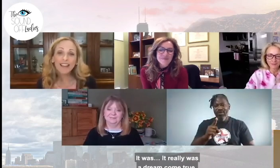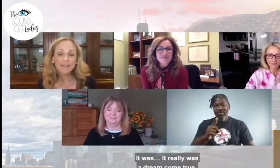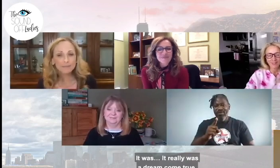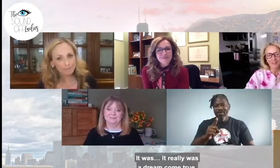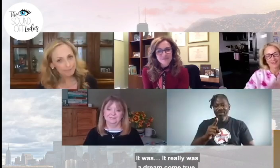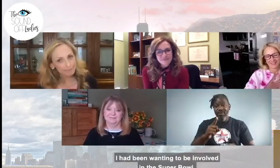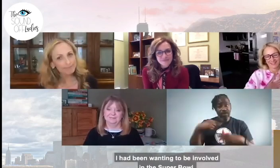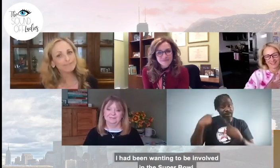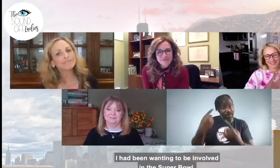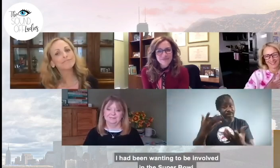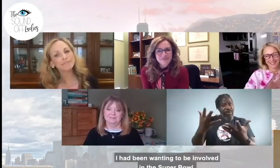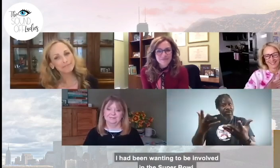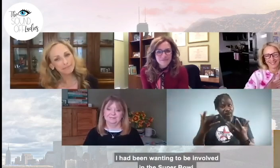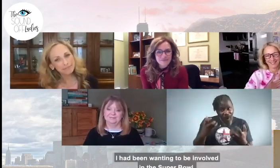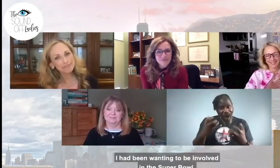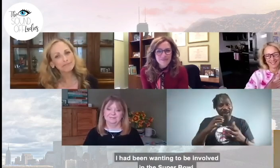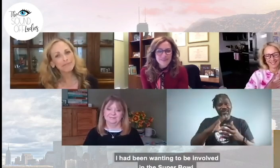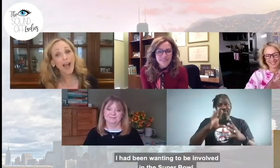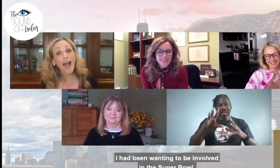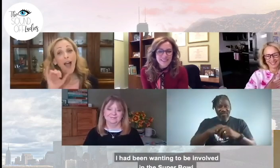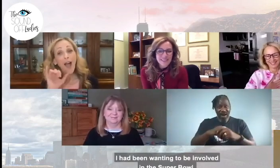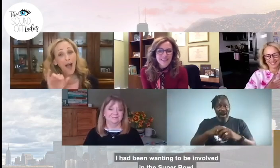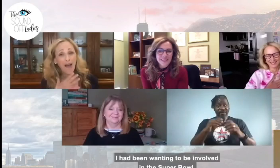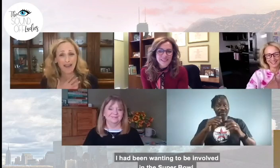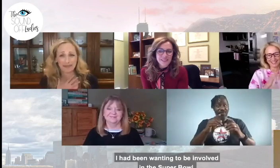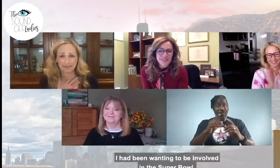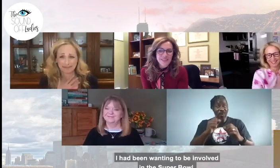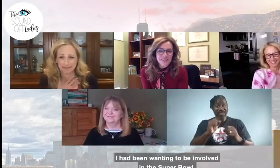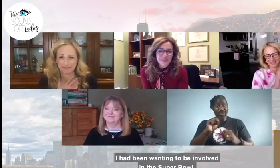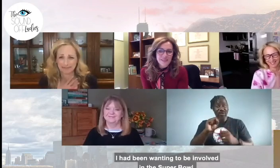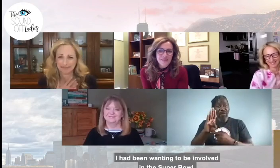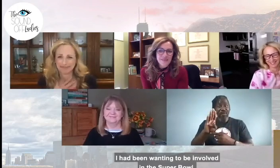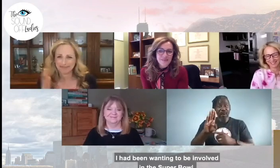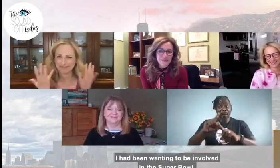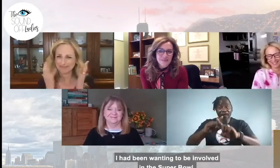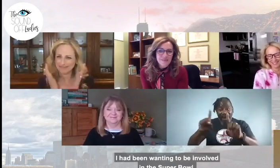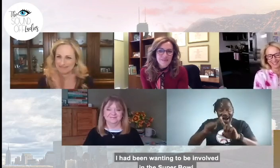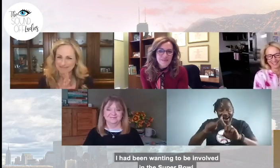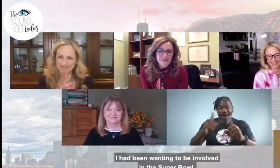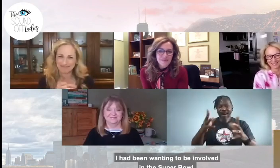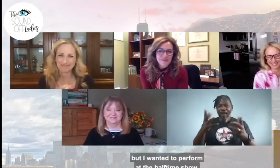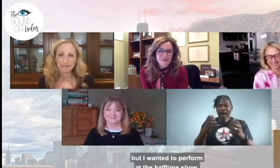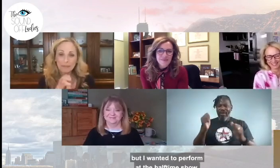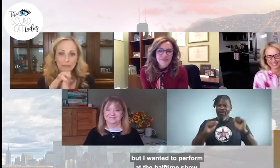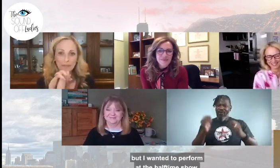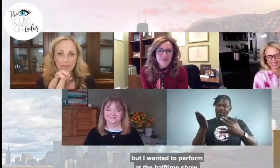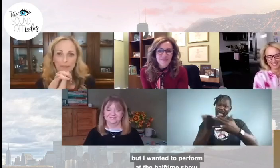I wanted to, or it was a dream come true for me. I've been wanting to be involved with the Super Bowl, but